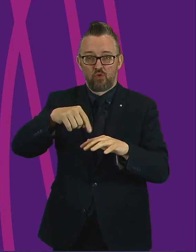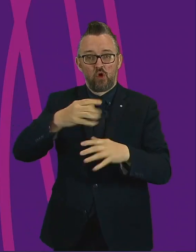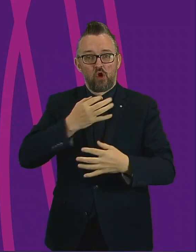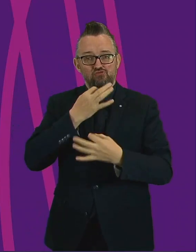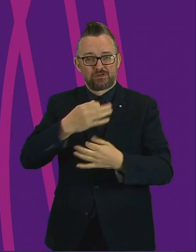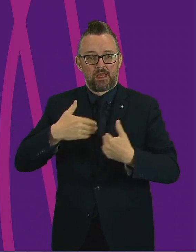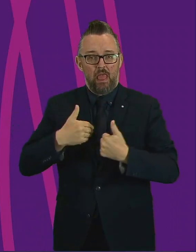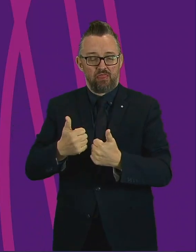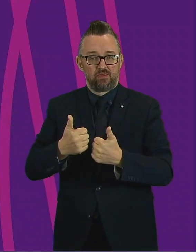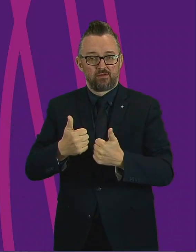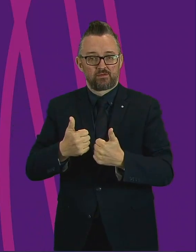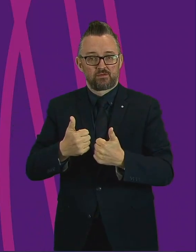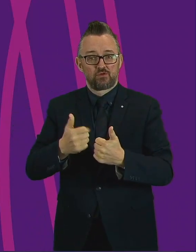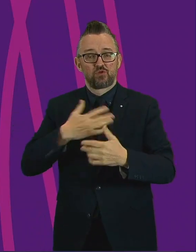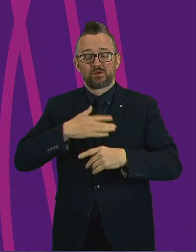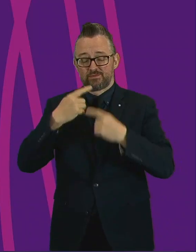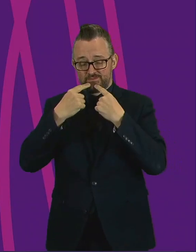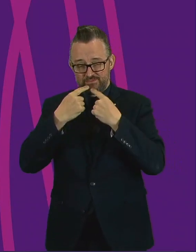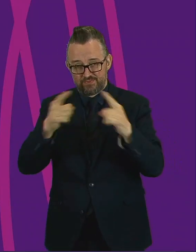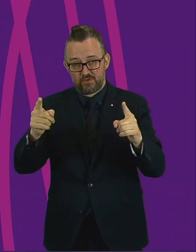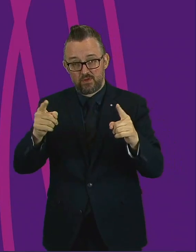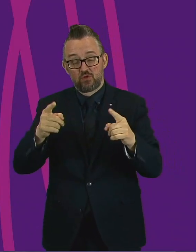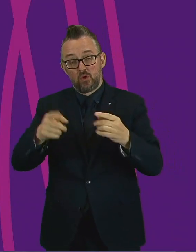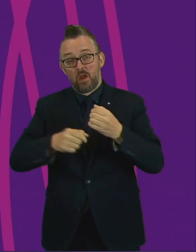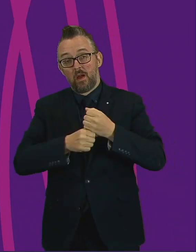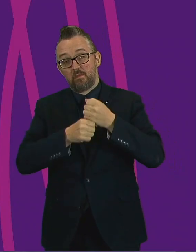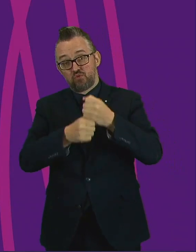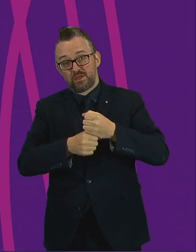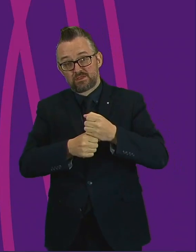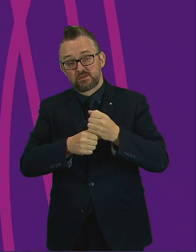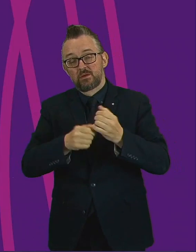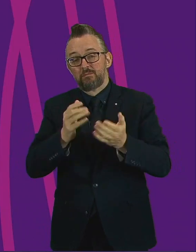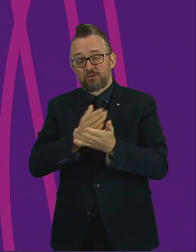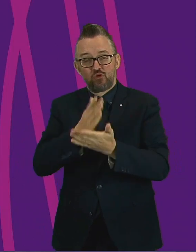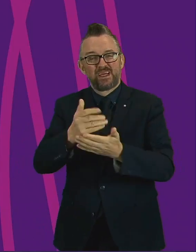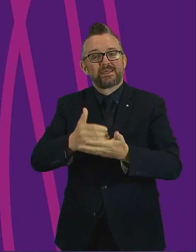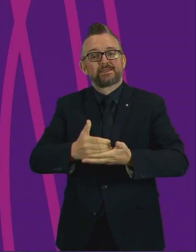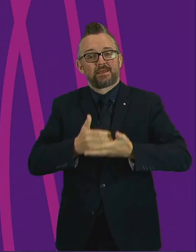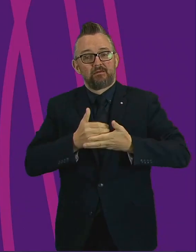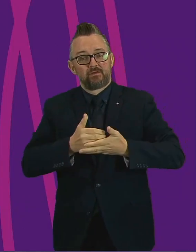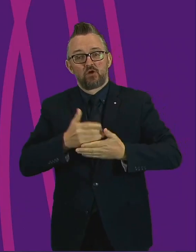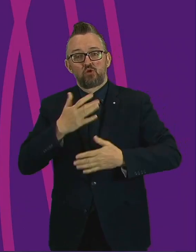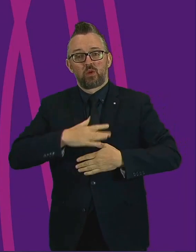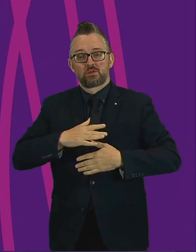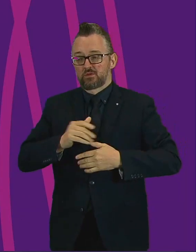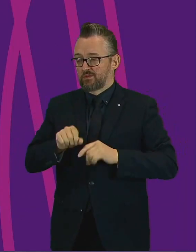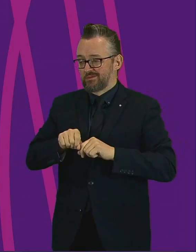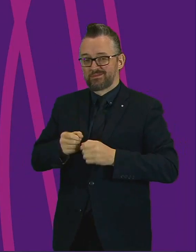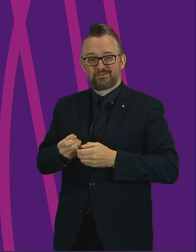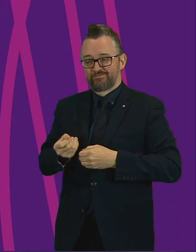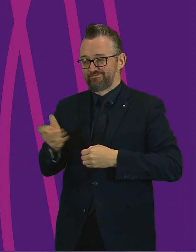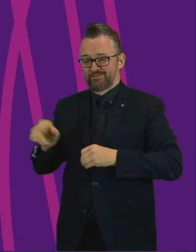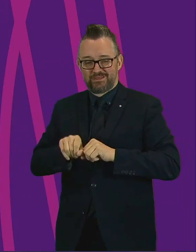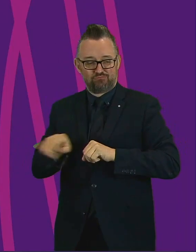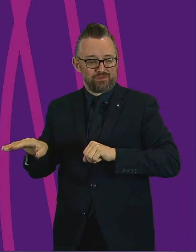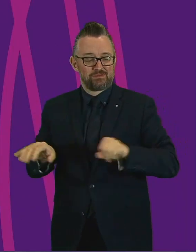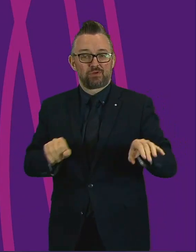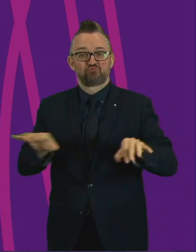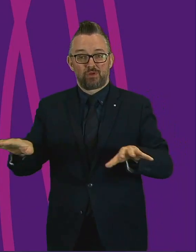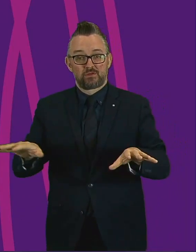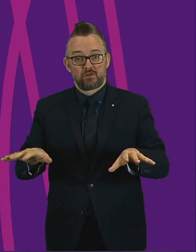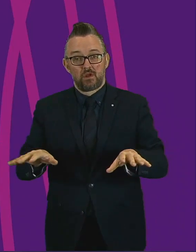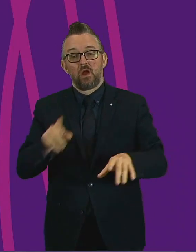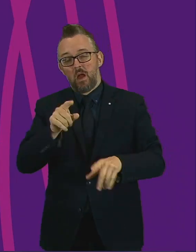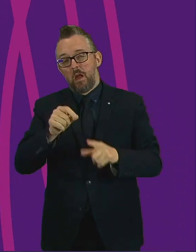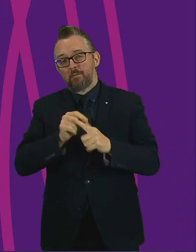I would appeal to people to make their voices heard safely and not to put themselves and others at risk. And Patrick Harvey has, I think,